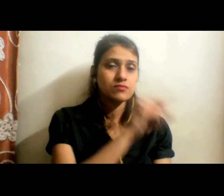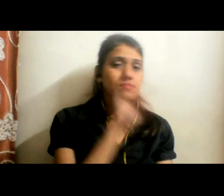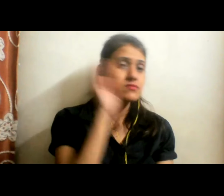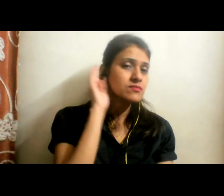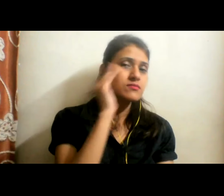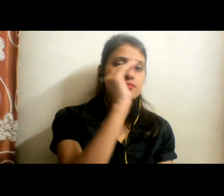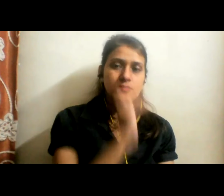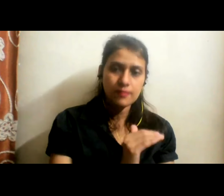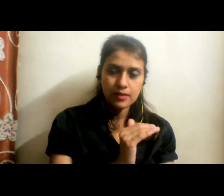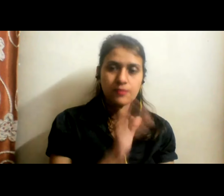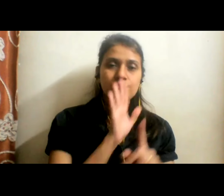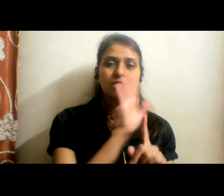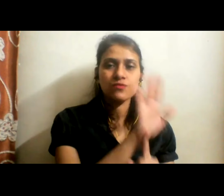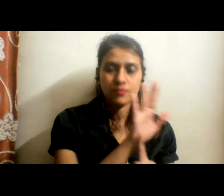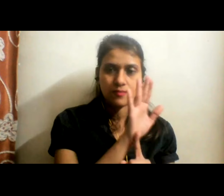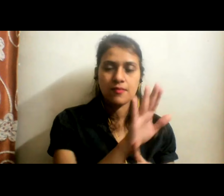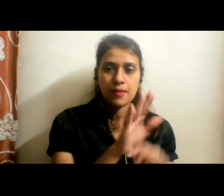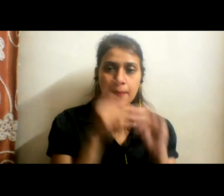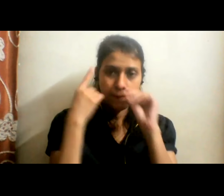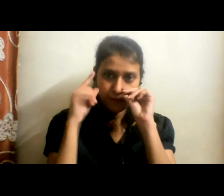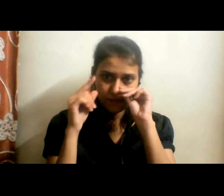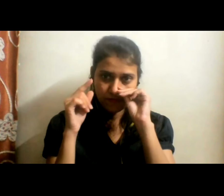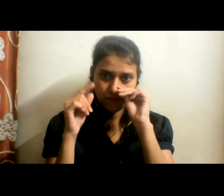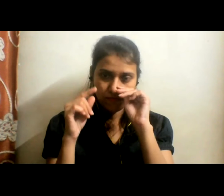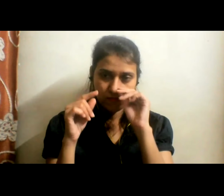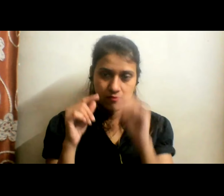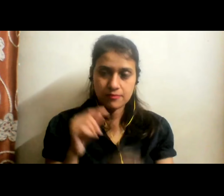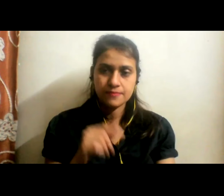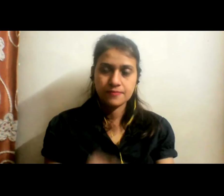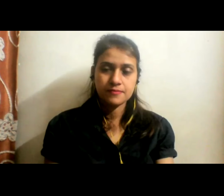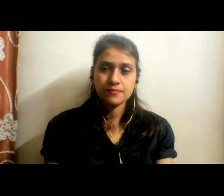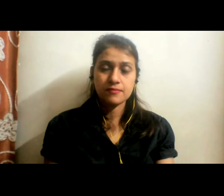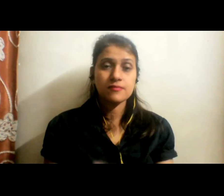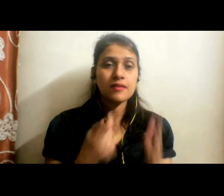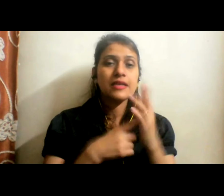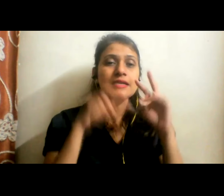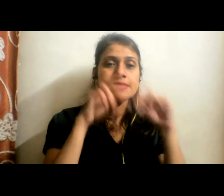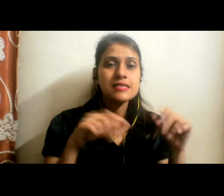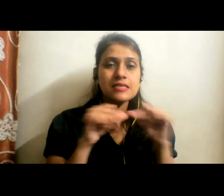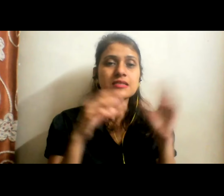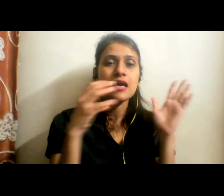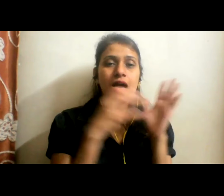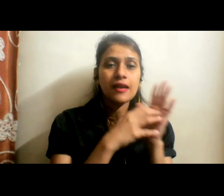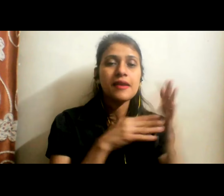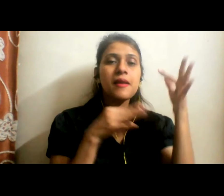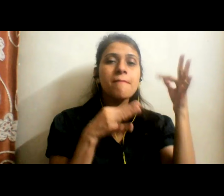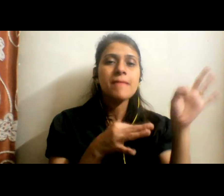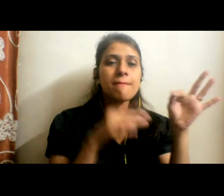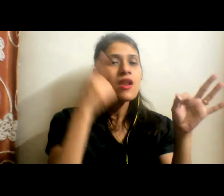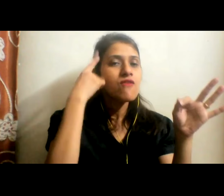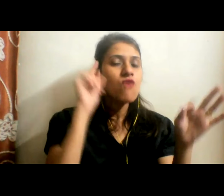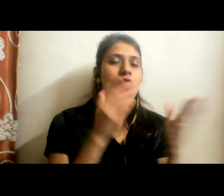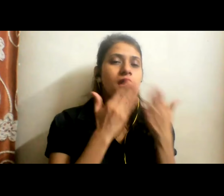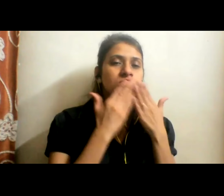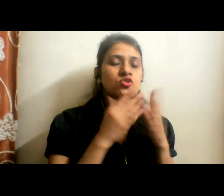or presenting some data for further action. Research article or a paper is usually for academic